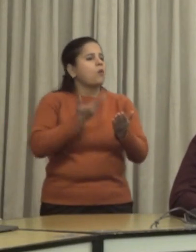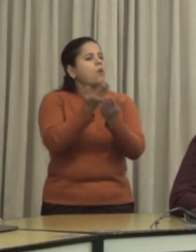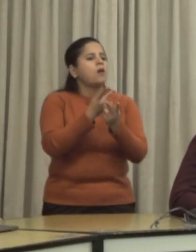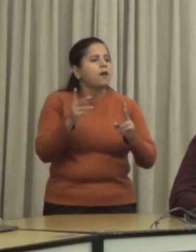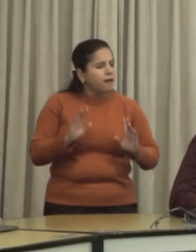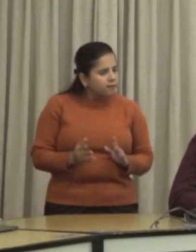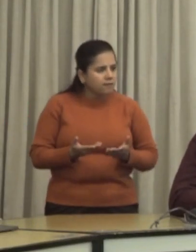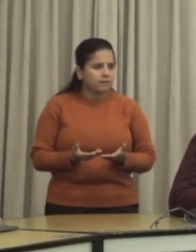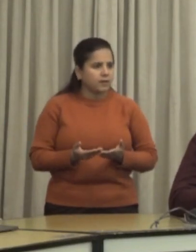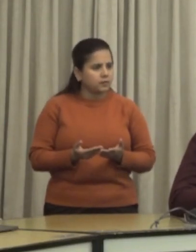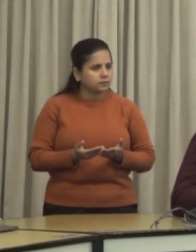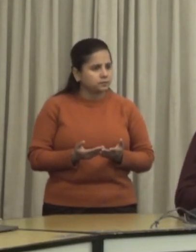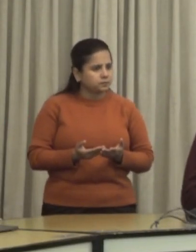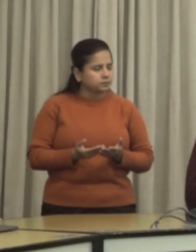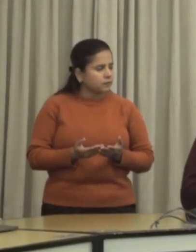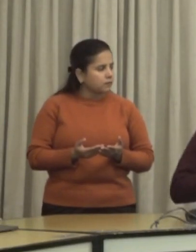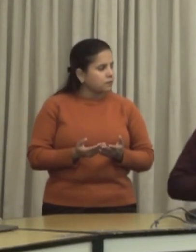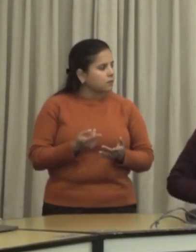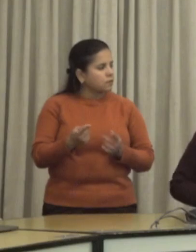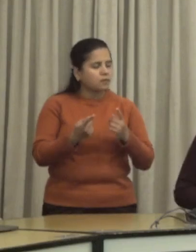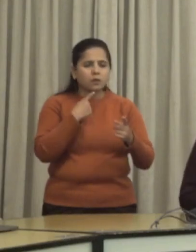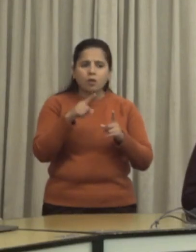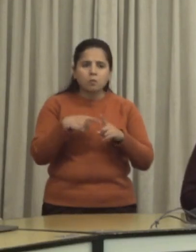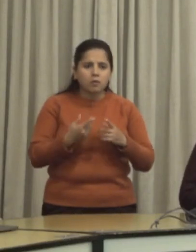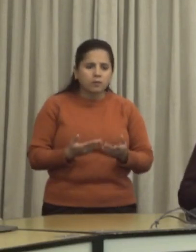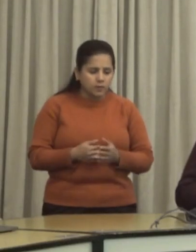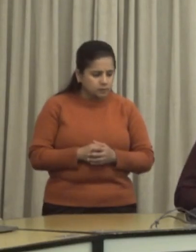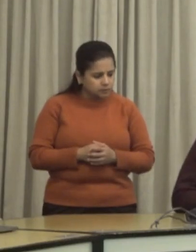where, So when we talked about,